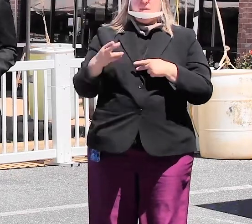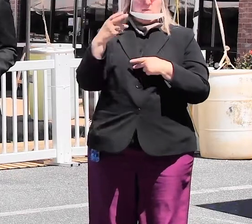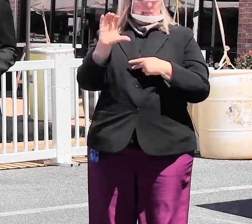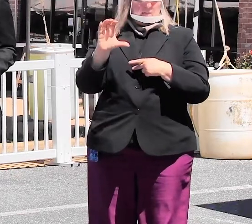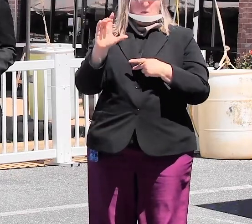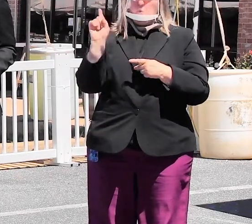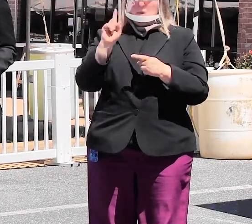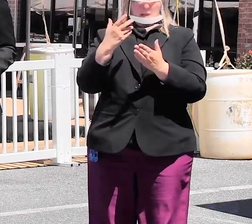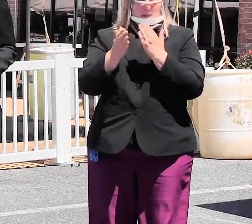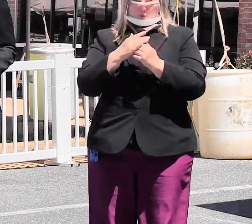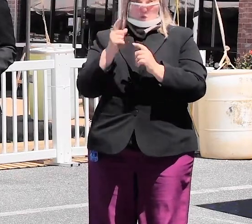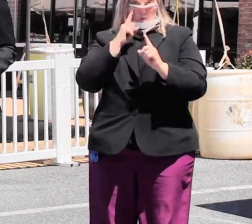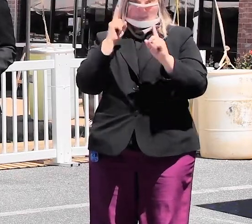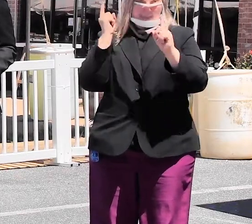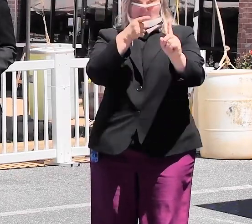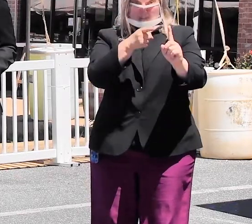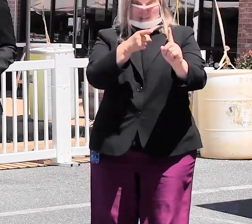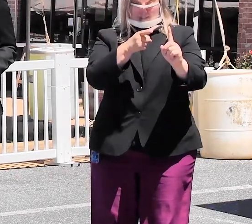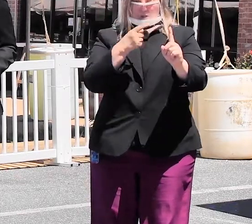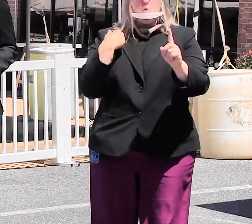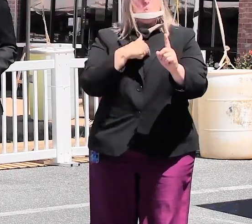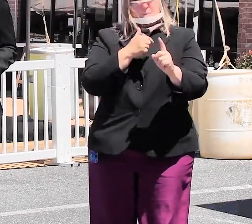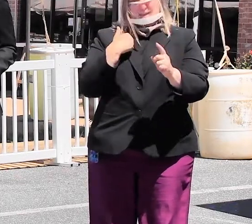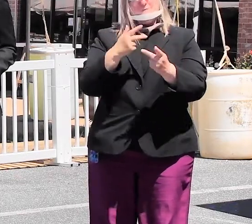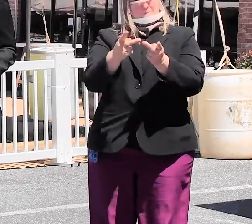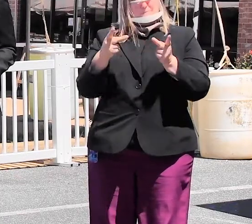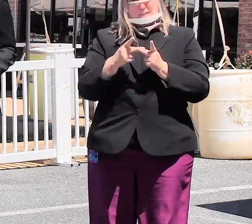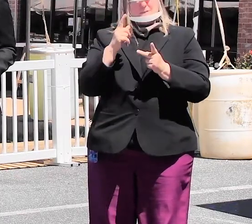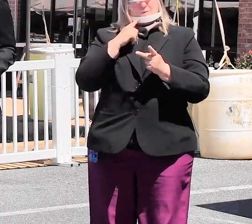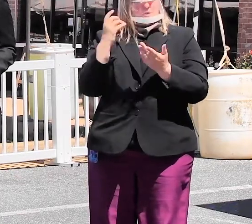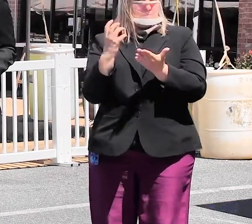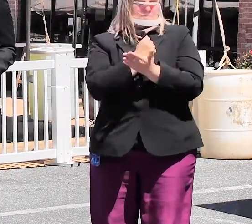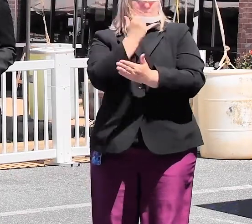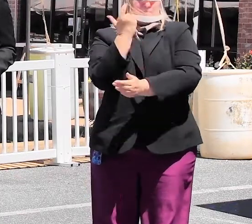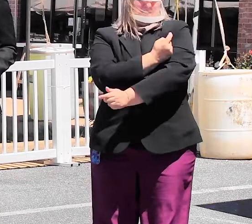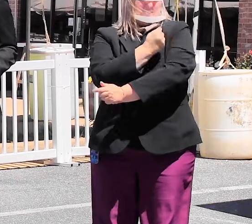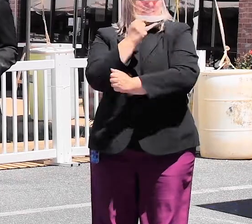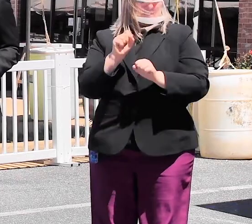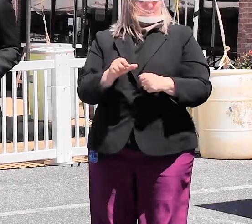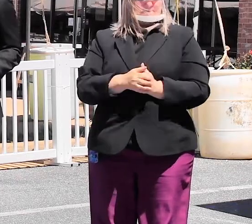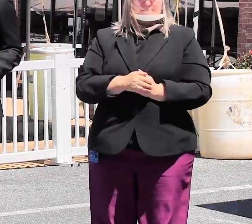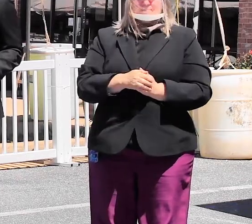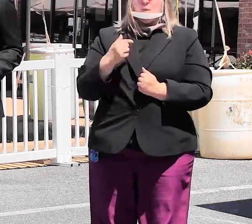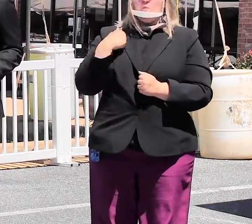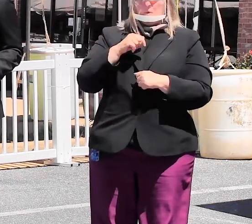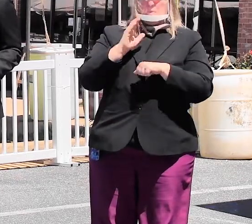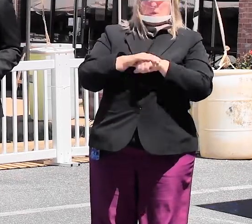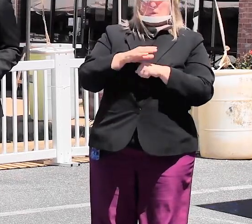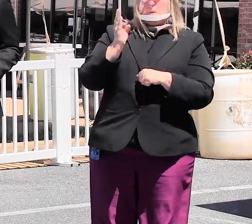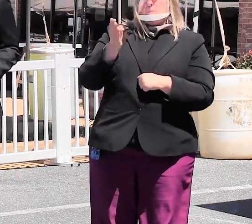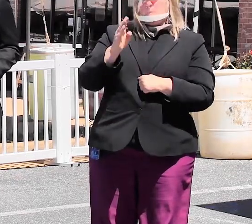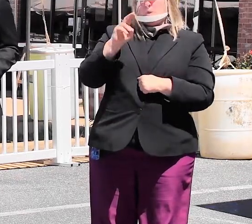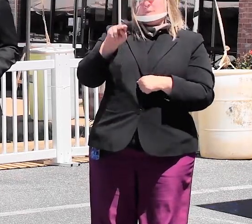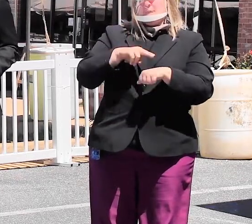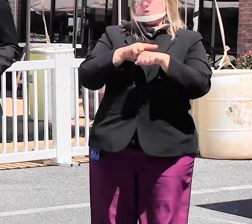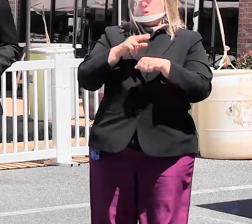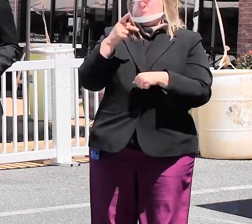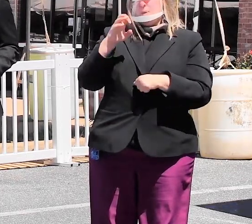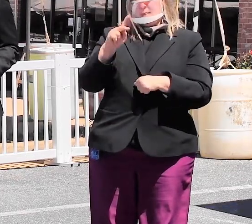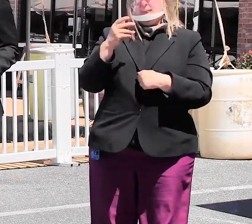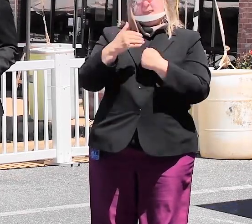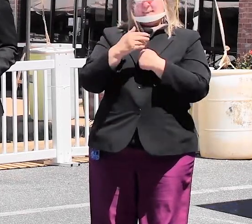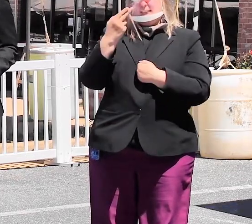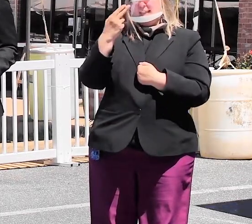Wherever you're heading, we have a place for you to get vaccinated. We'll be on Baltimore National Pike, at the H